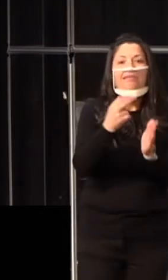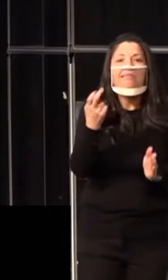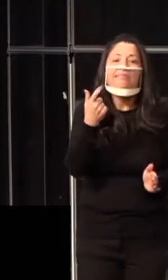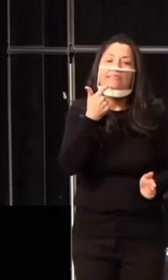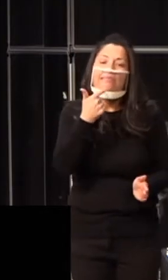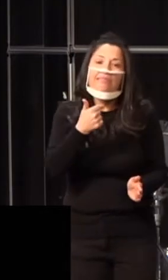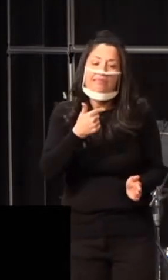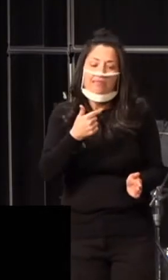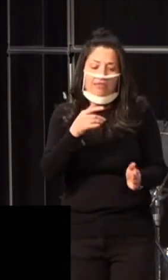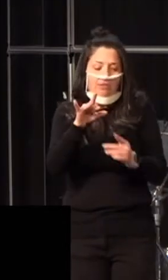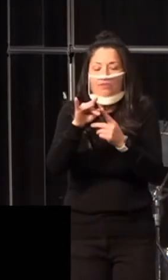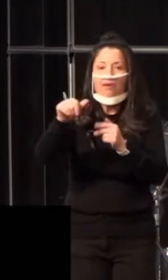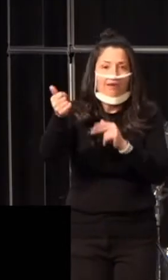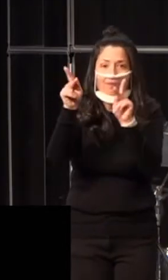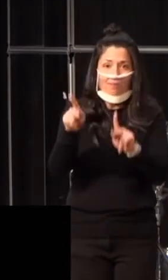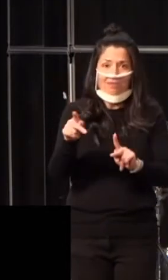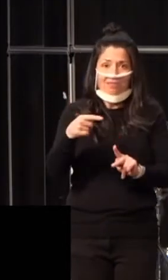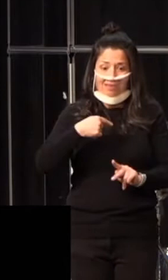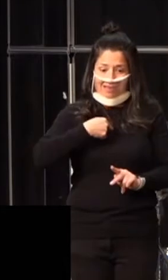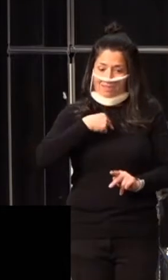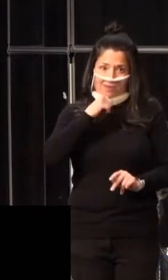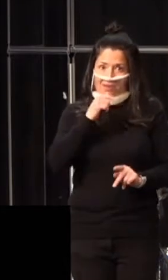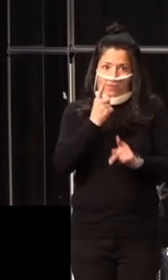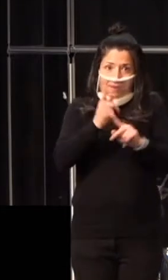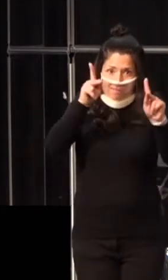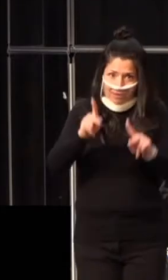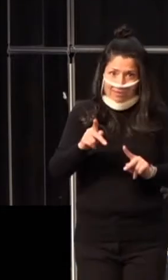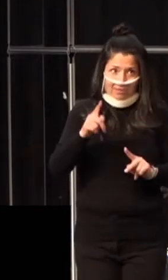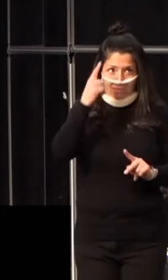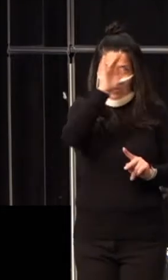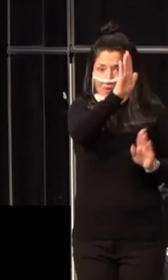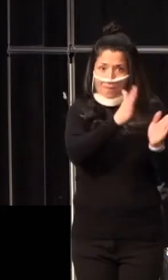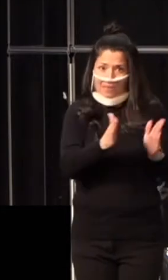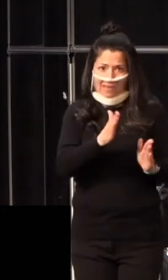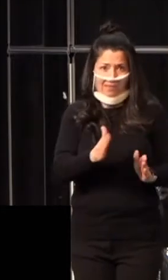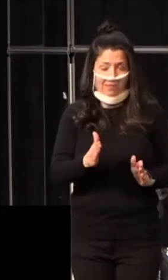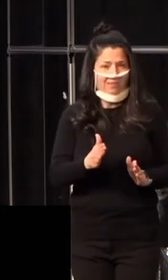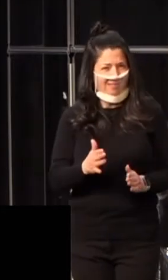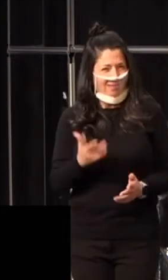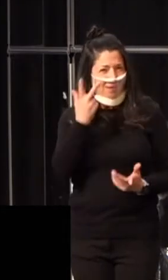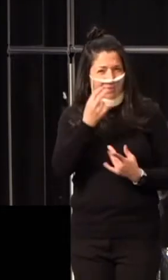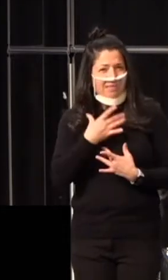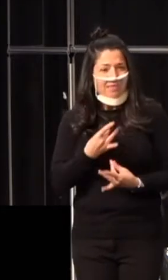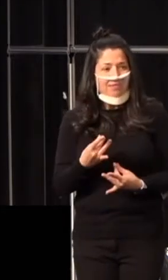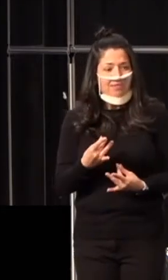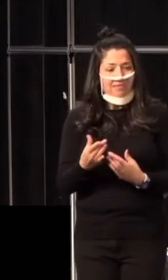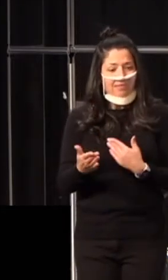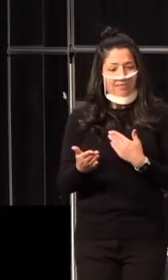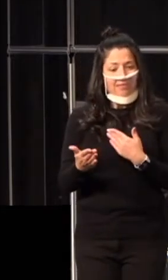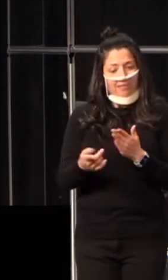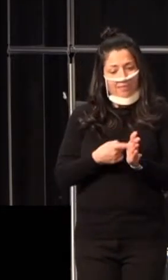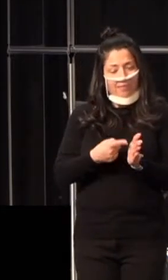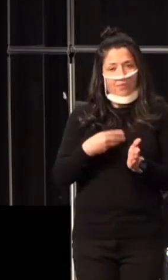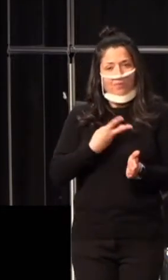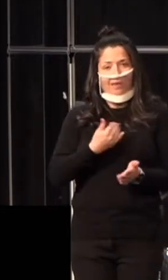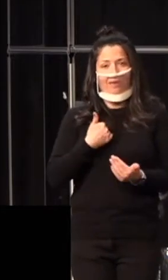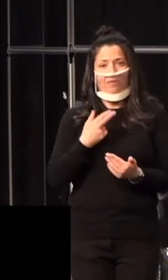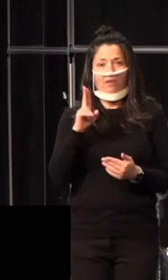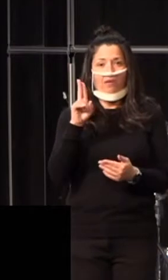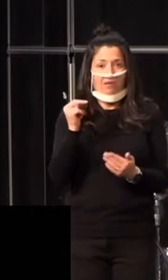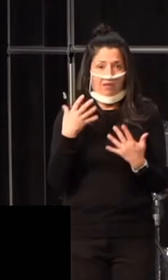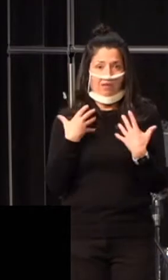can't accomplish this mission, your plan that you have for me. It's pretty interesting. You know, sometimes we have an unhealthy view of